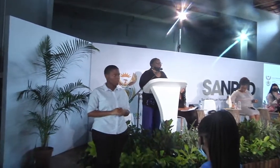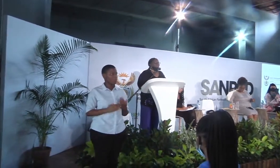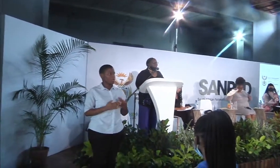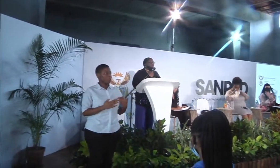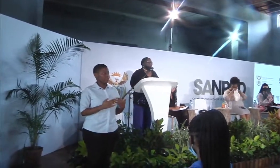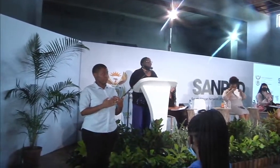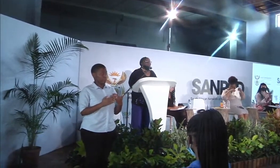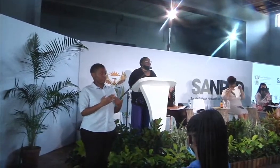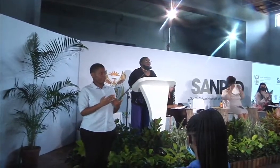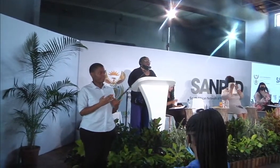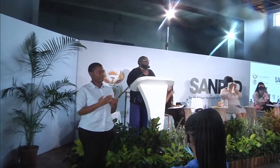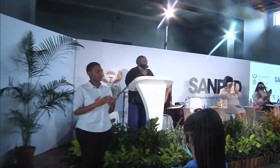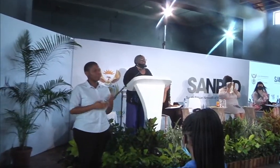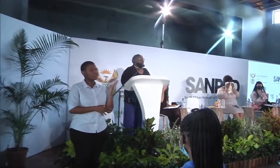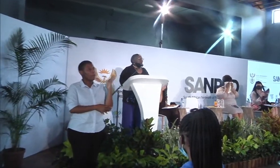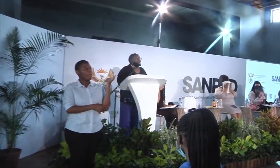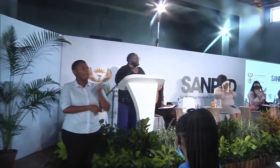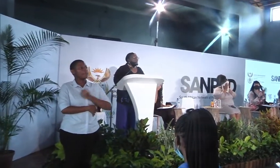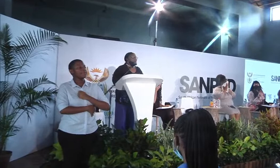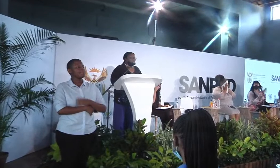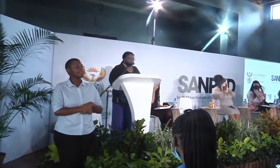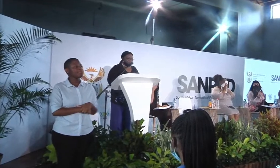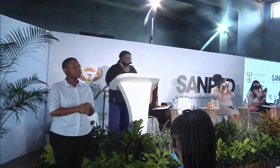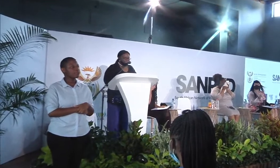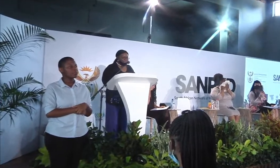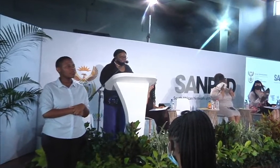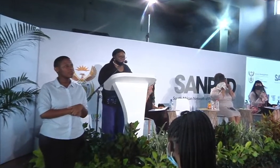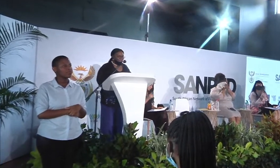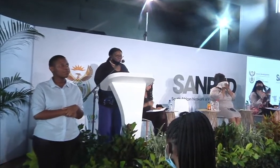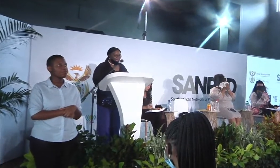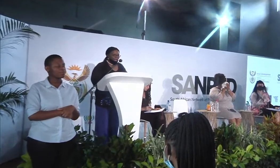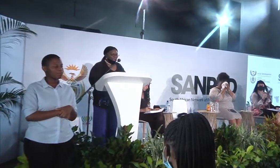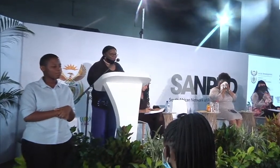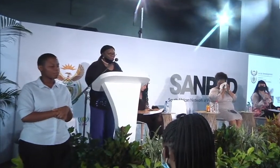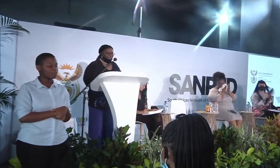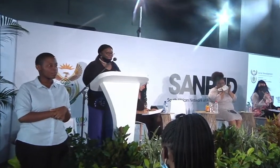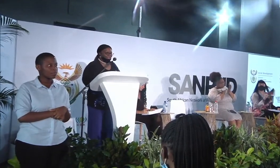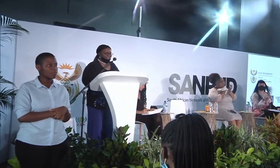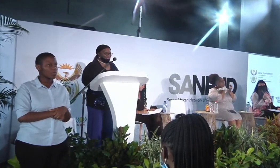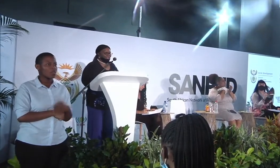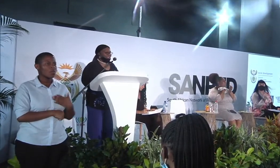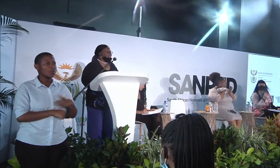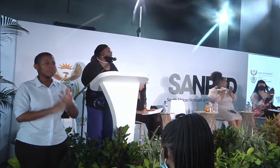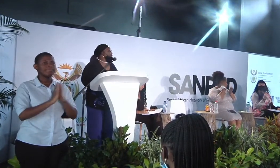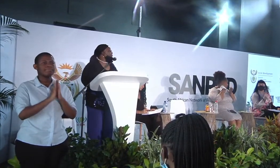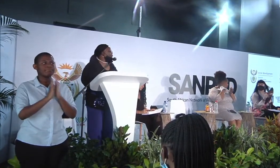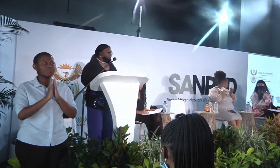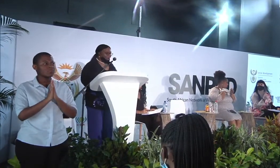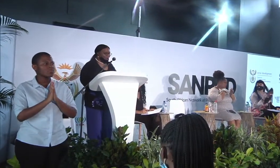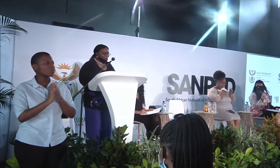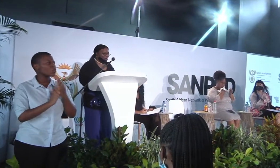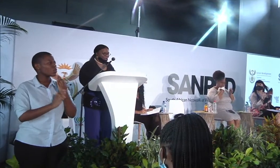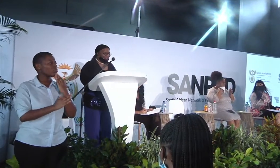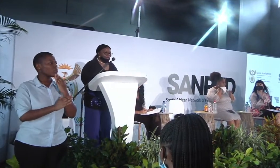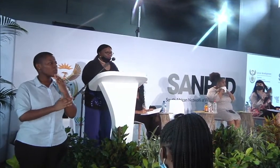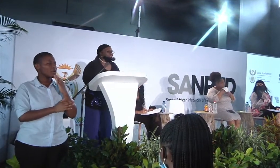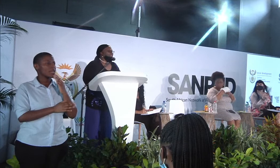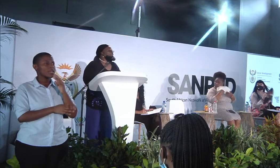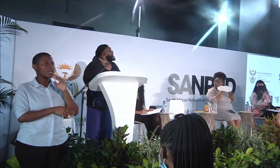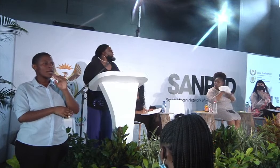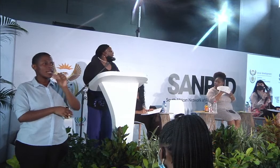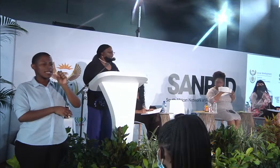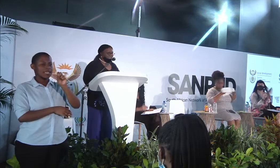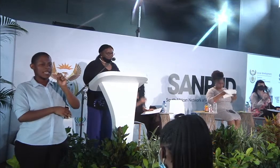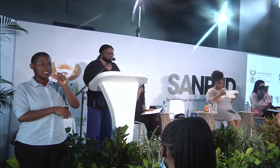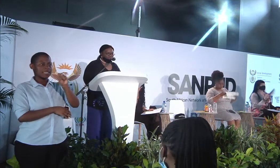proceed further, I just want to request Mrs. Siza Mokhangwe, who is the